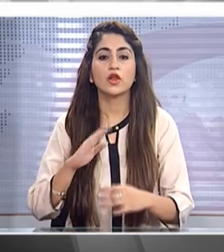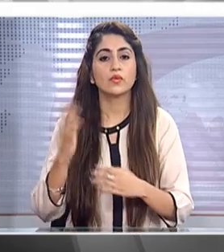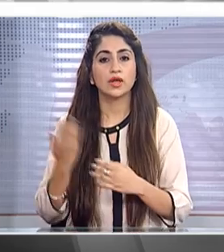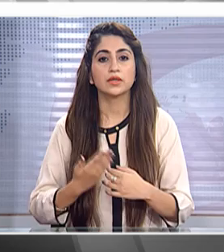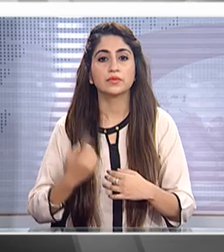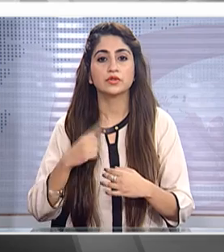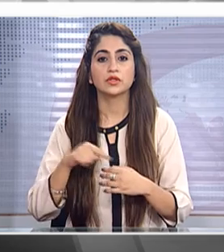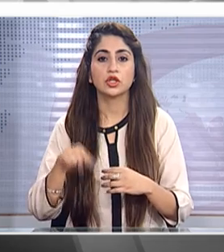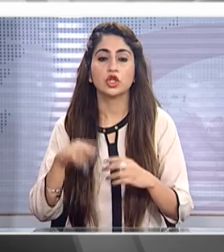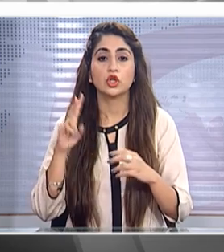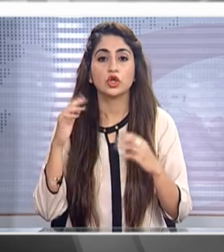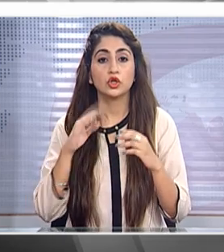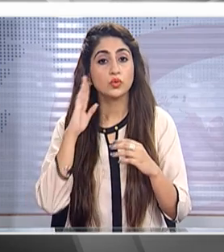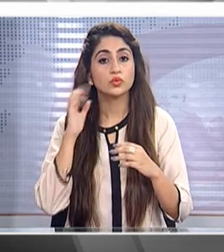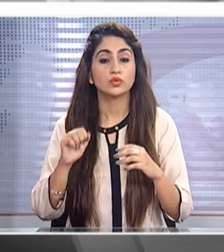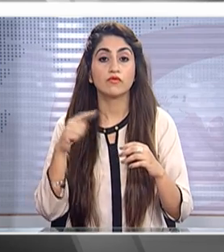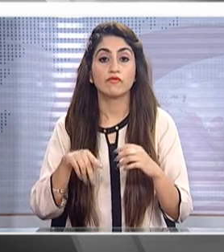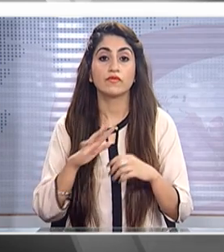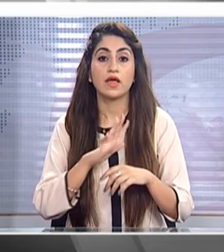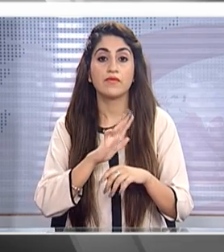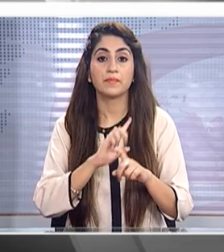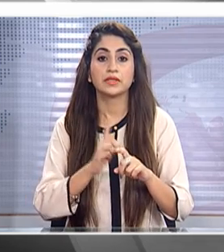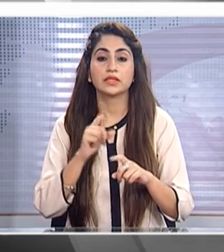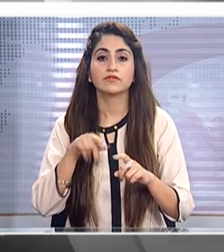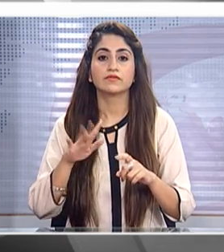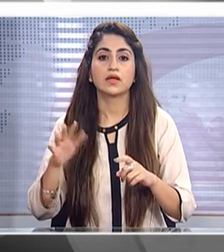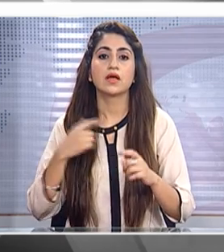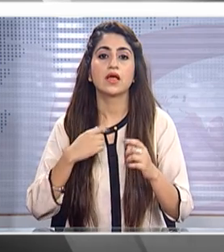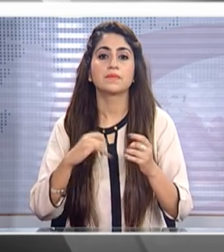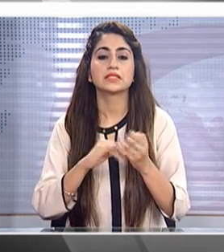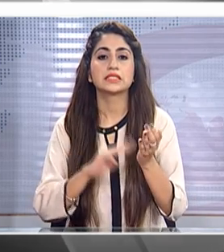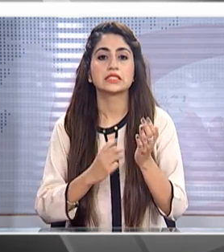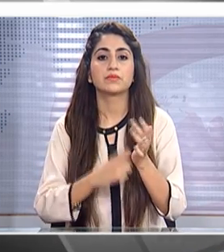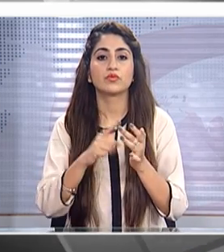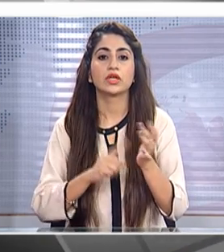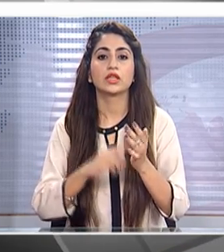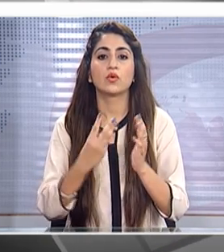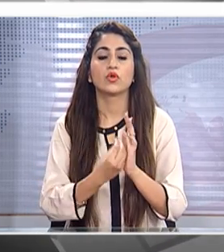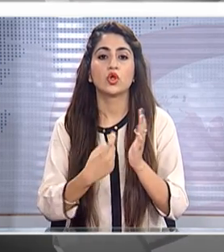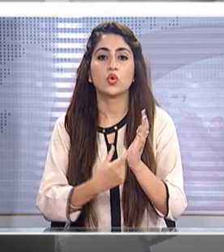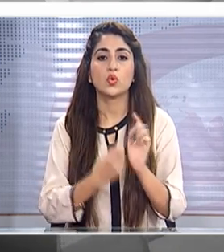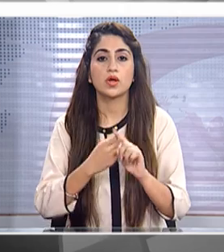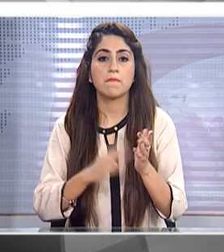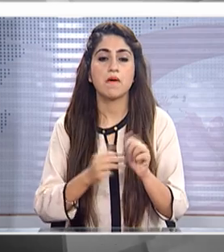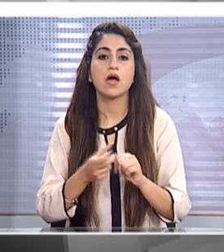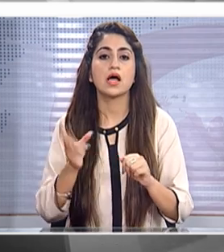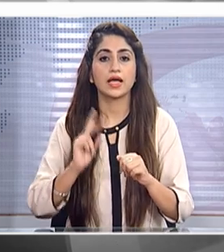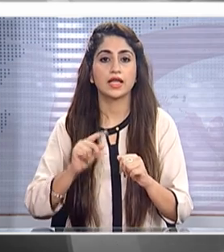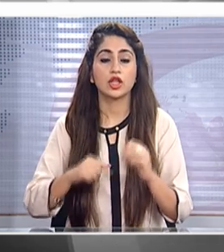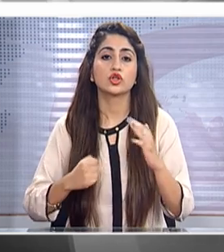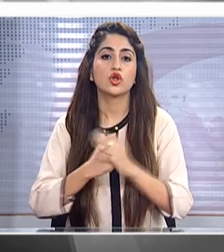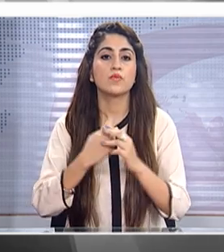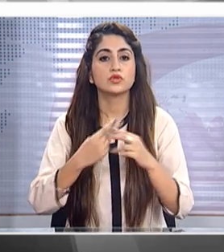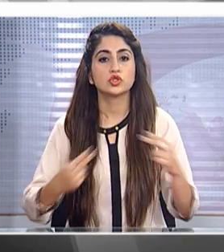Hello and welcome of this edition of the News for the Hearing Impaired. I'm Rukma and with me is Smriti once again. In our top